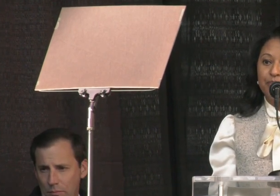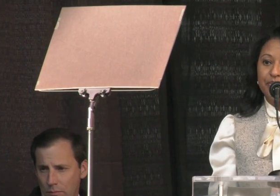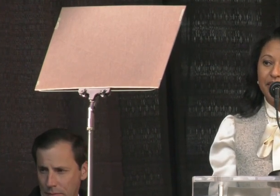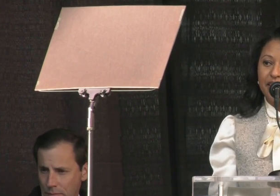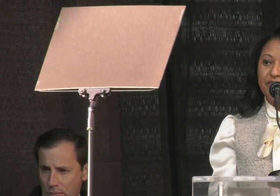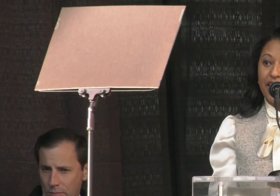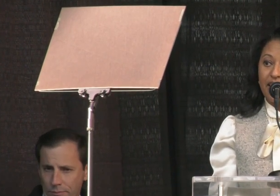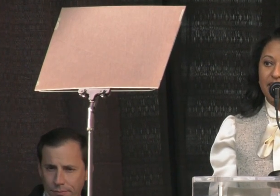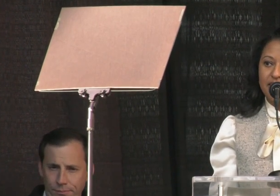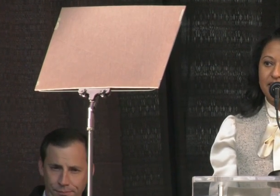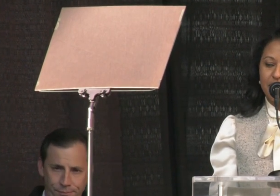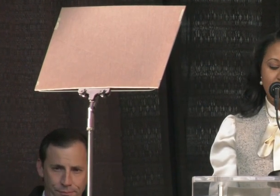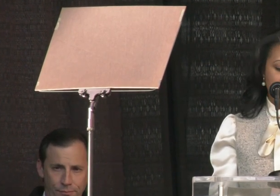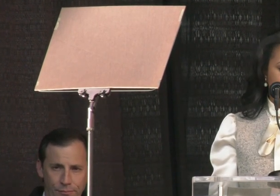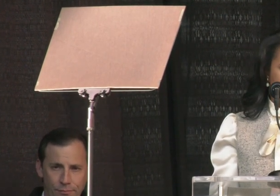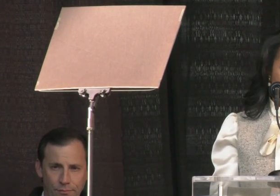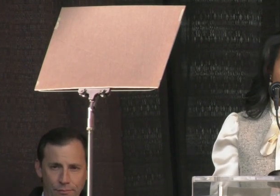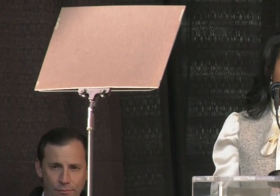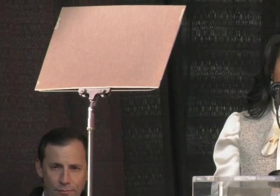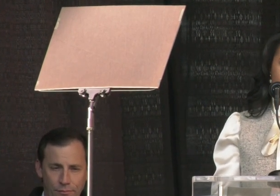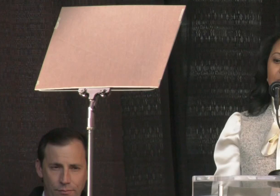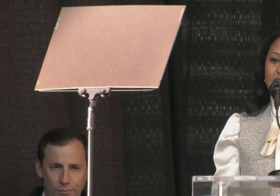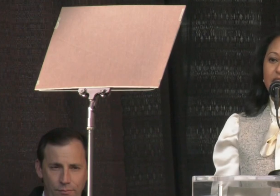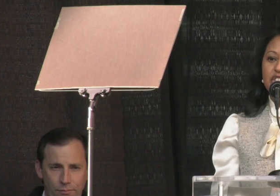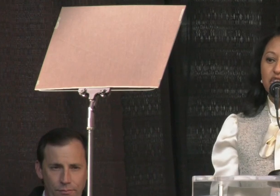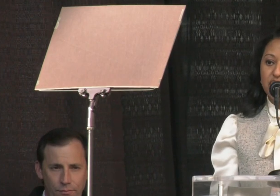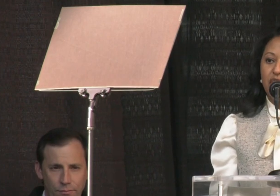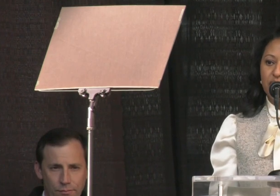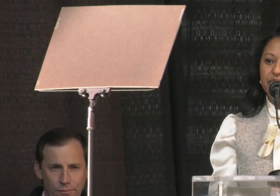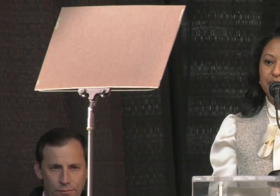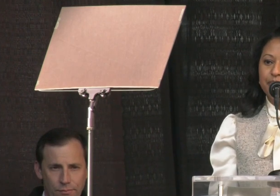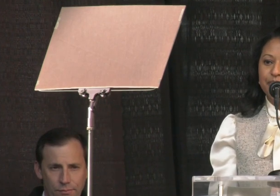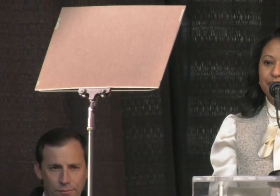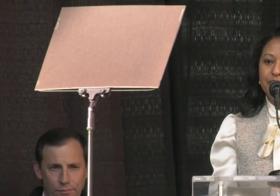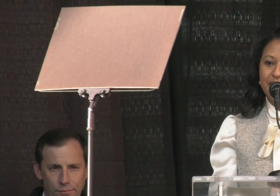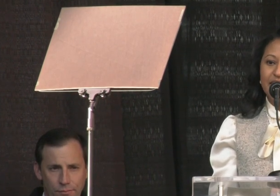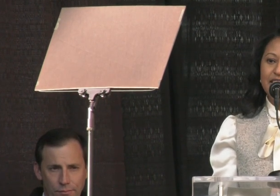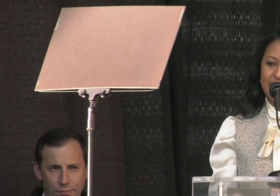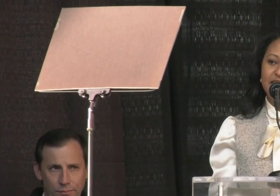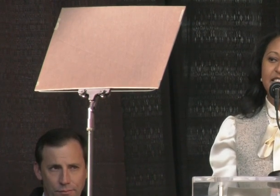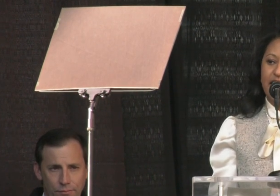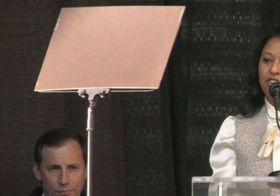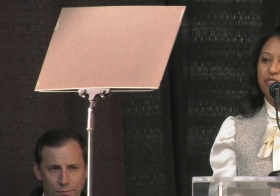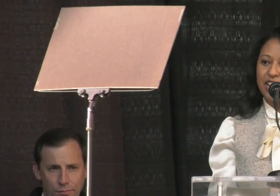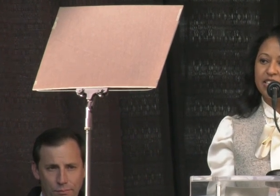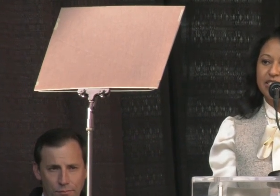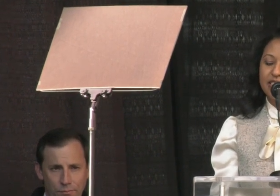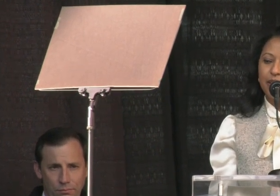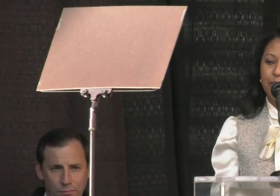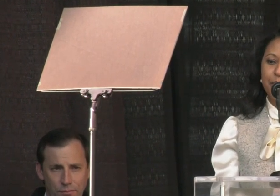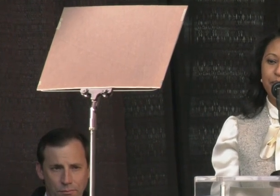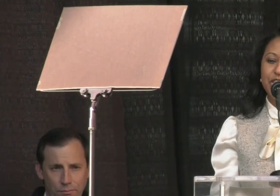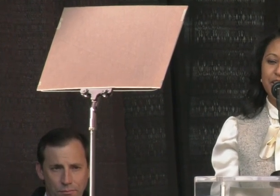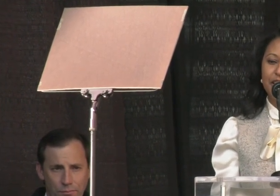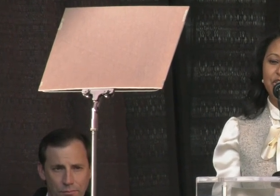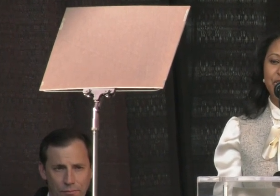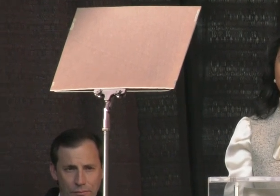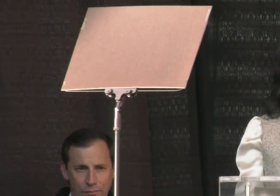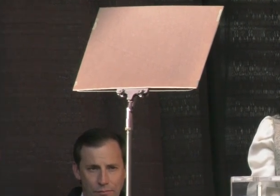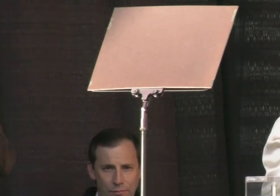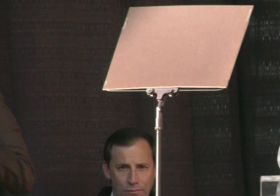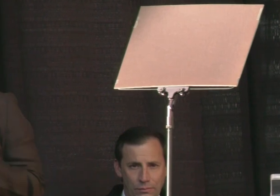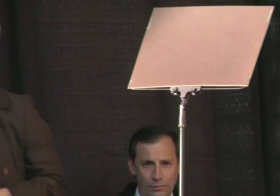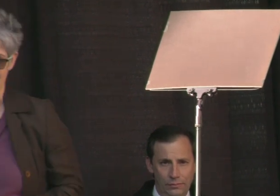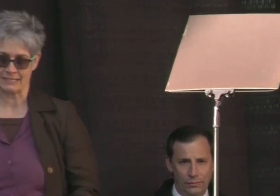of you, in advance for your willingness to serve, because it is a sacrifice, and we appreciate